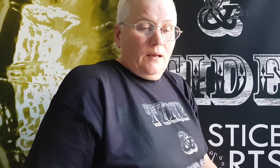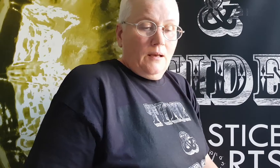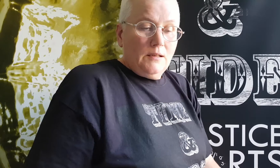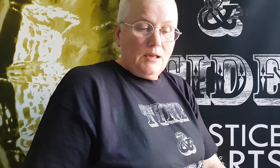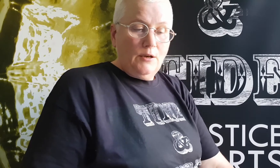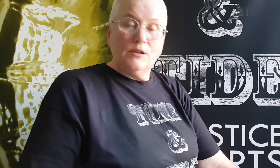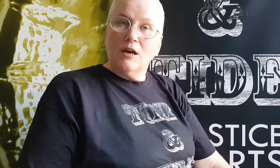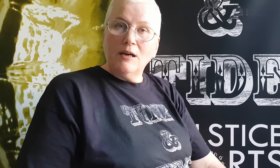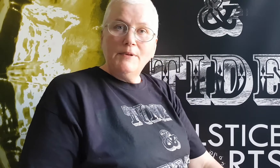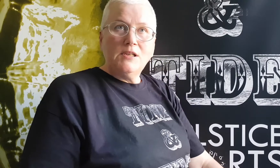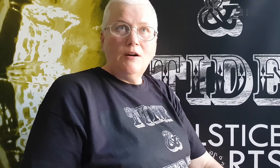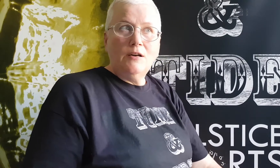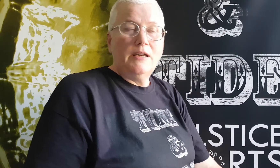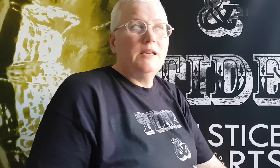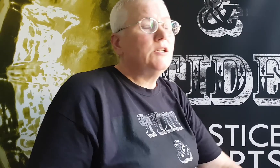So, Time and Tide,